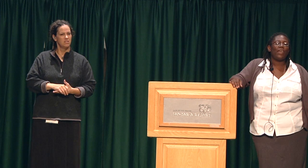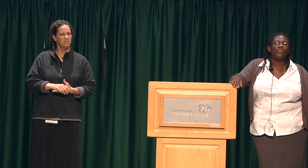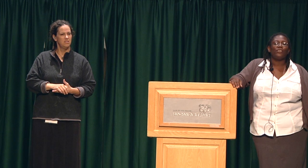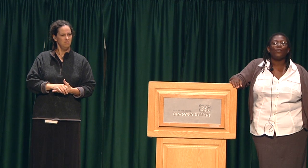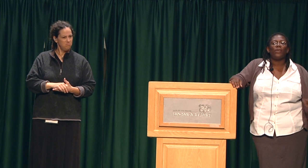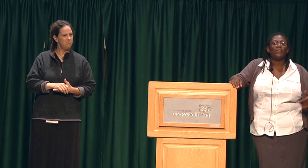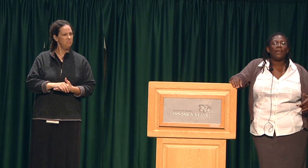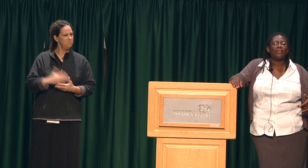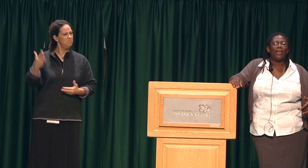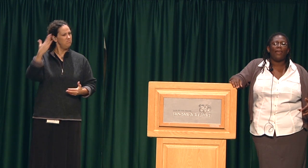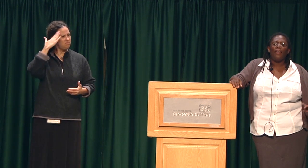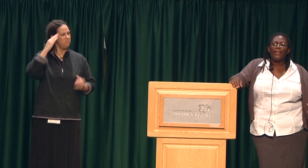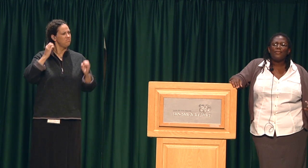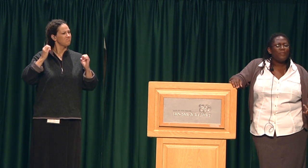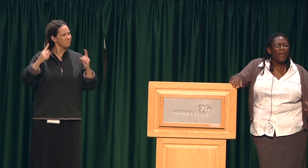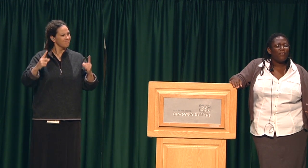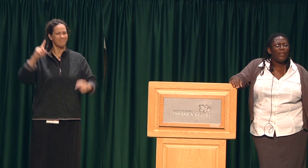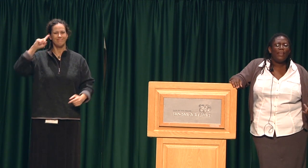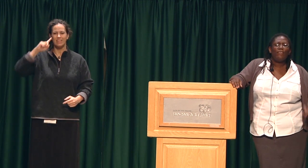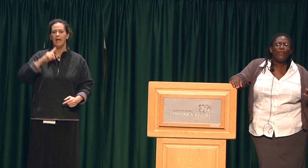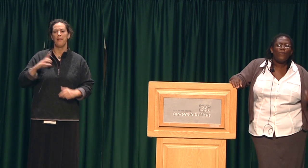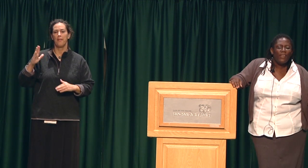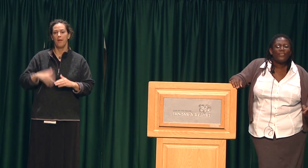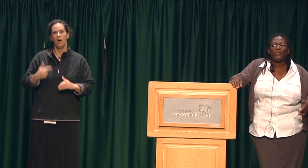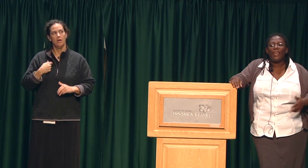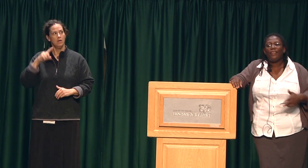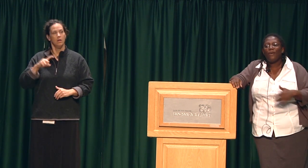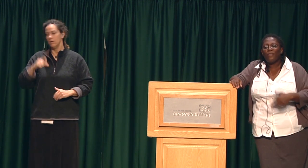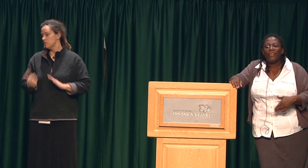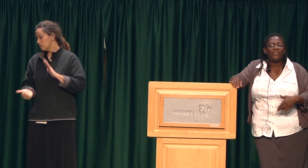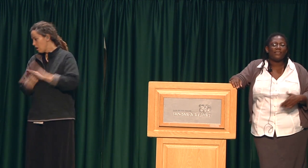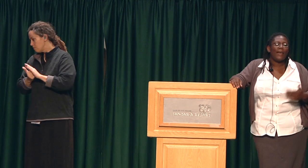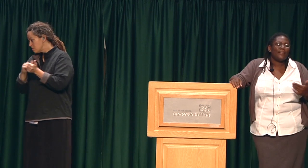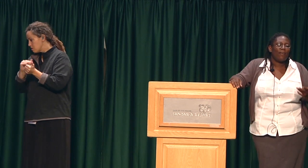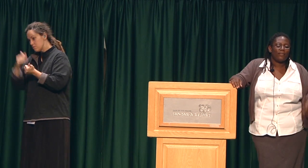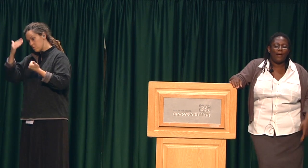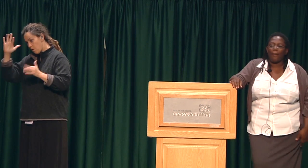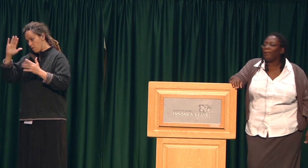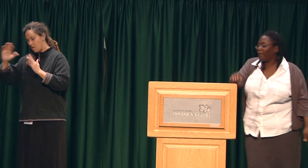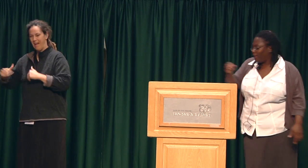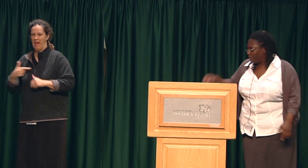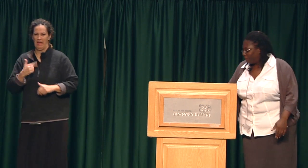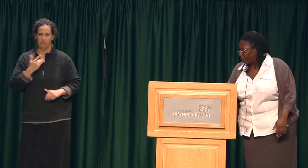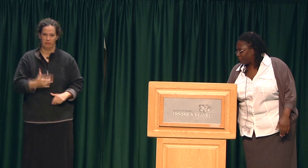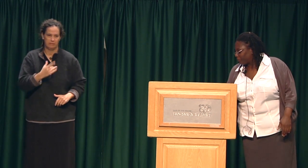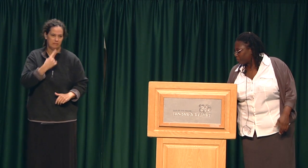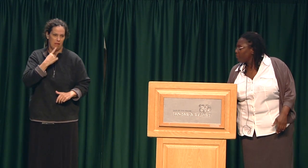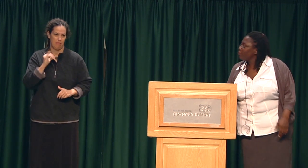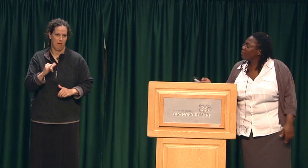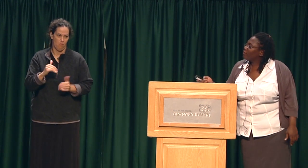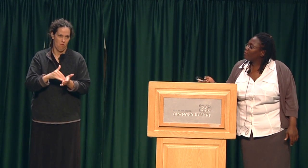and education so we can stop saying, that stupid doctor, he didn't even know this, or they didn't know this, because I say it all the time.